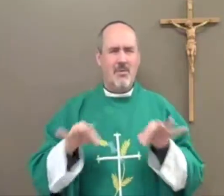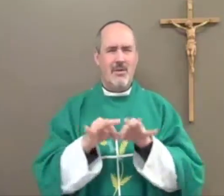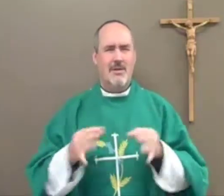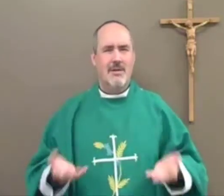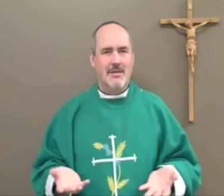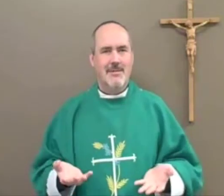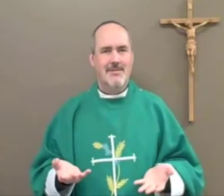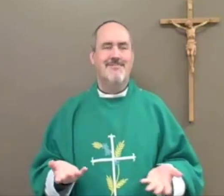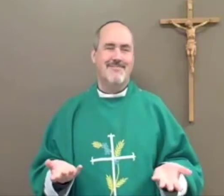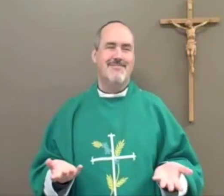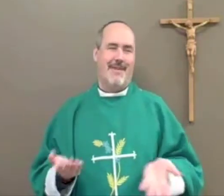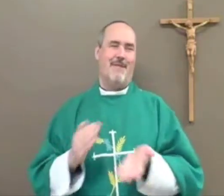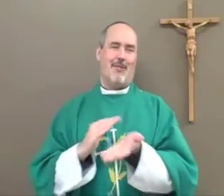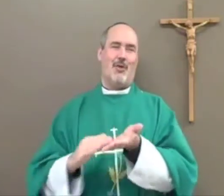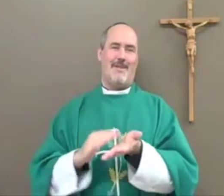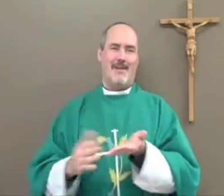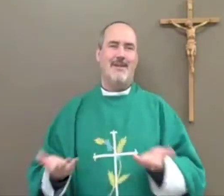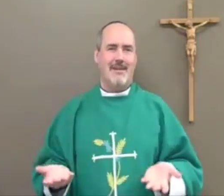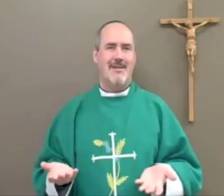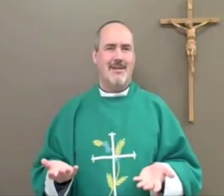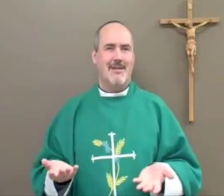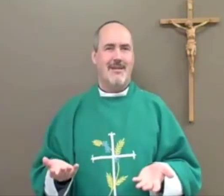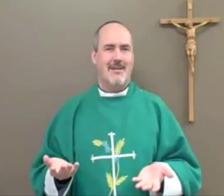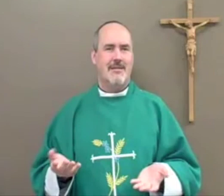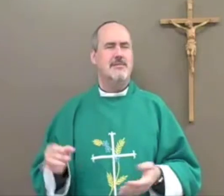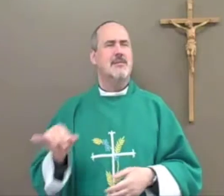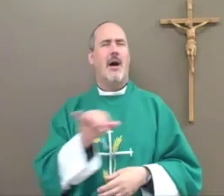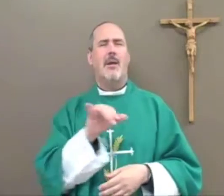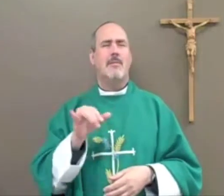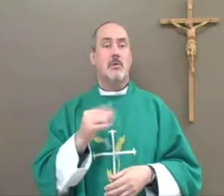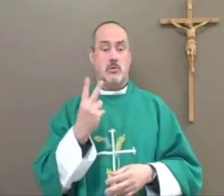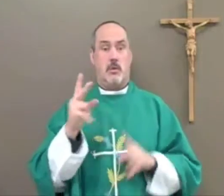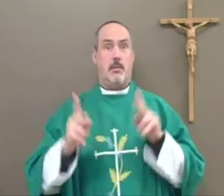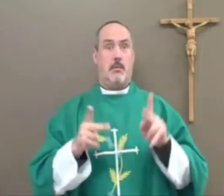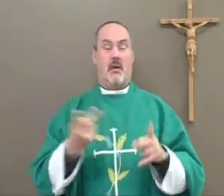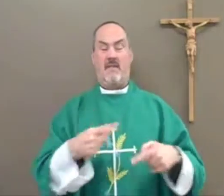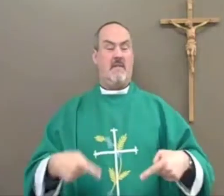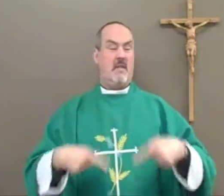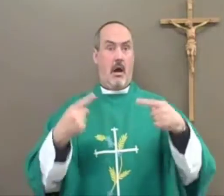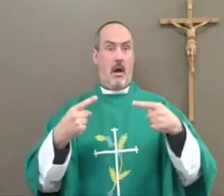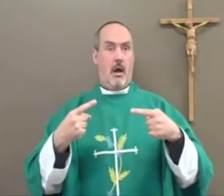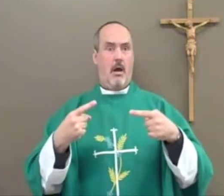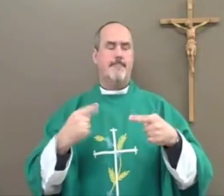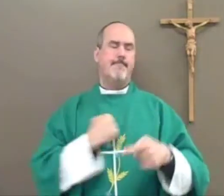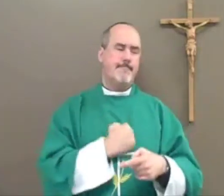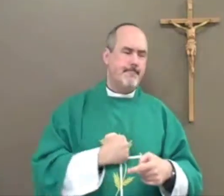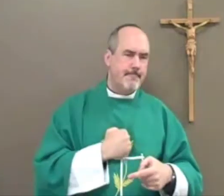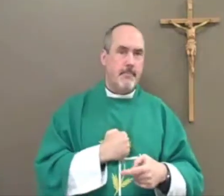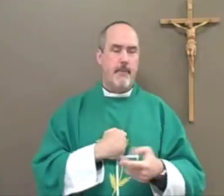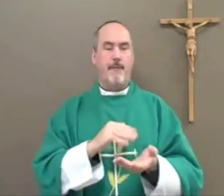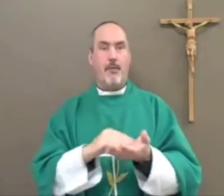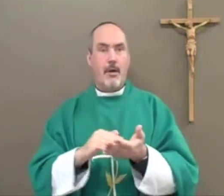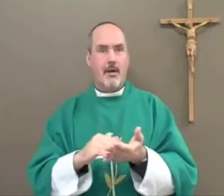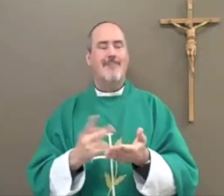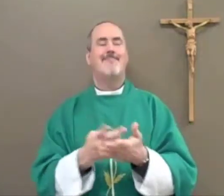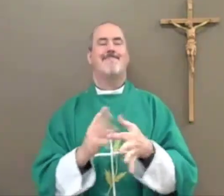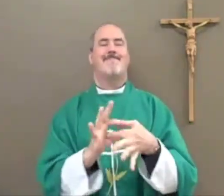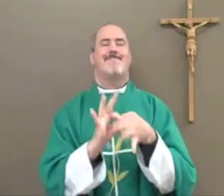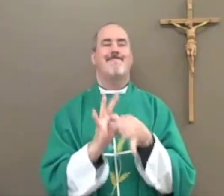Confession is the fourth thing. And why is that important? Because that's where we're forgiven. When people are fighting or have an argument, they need to